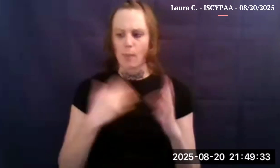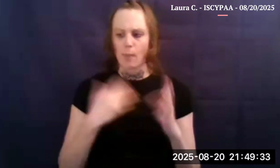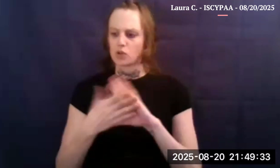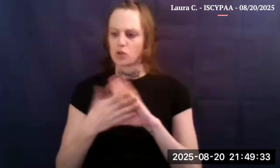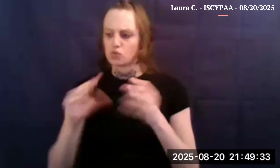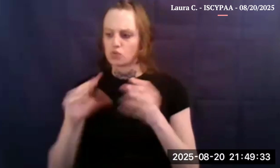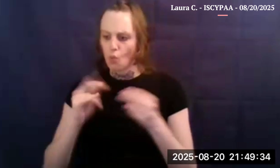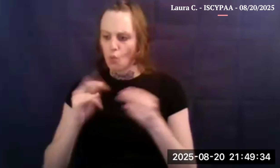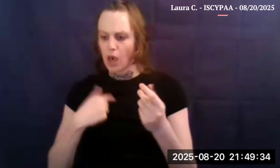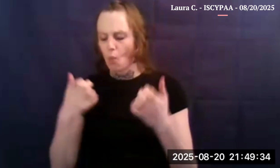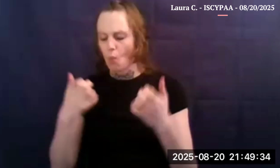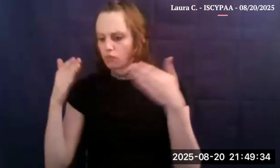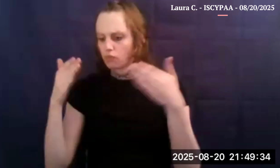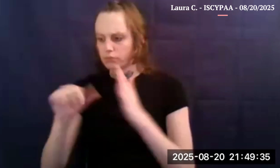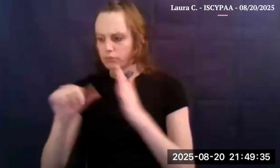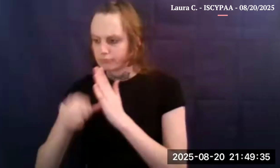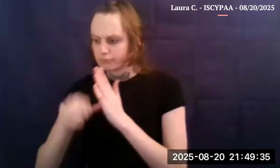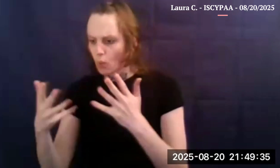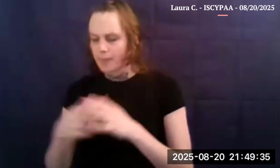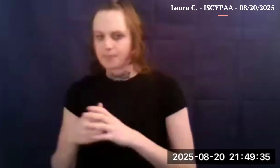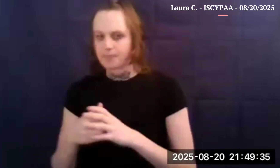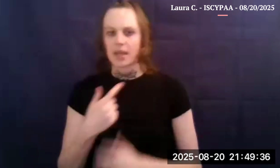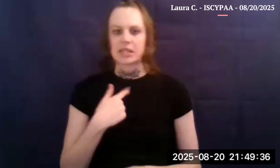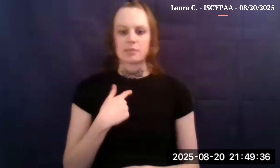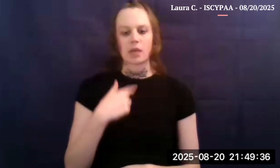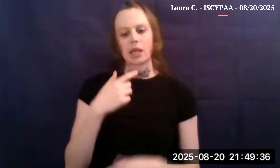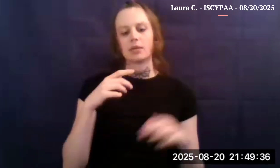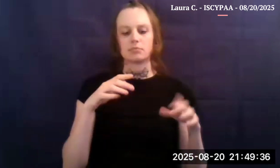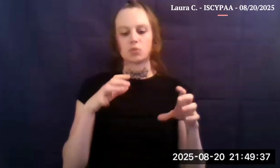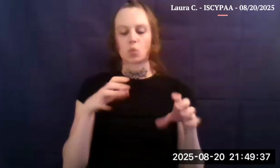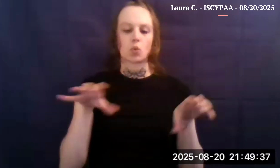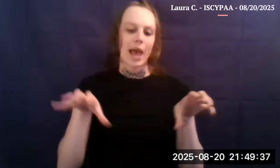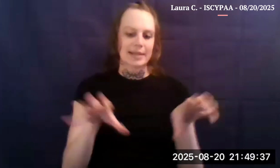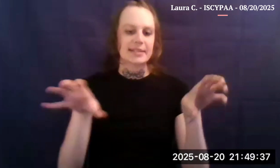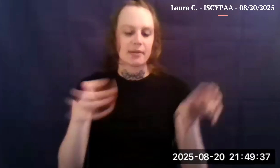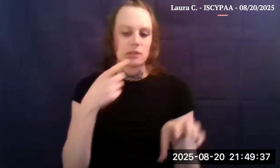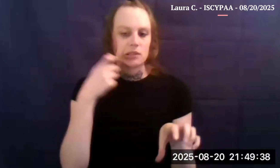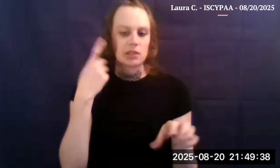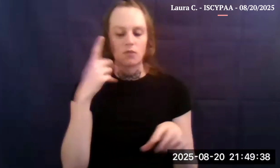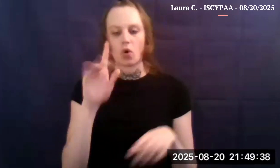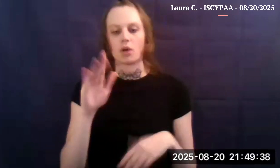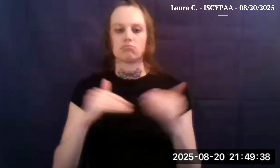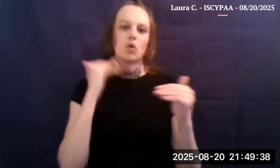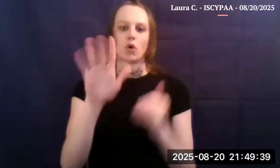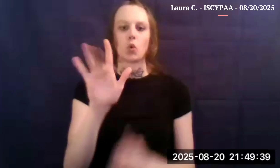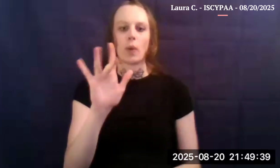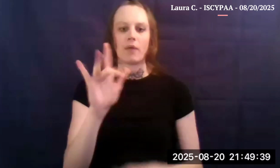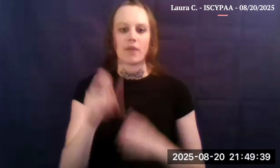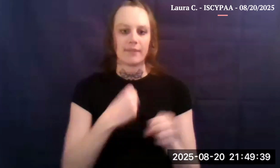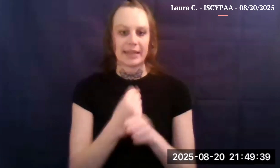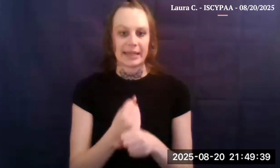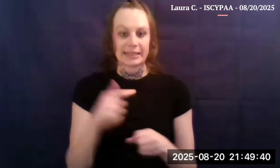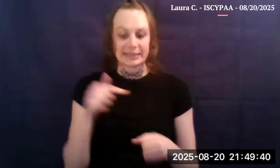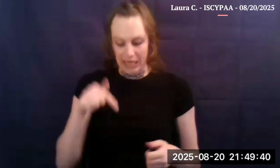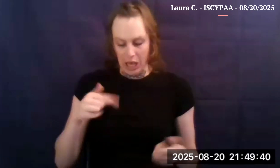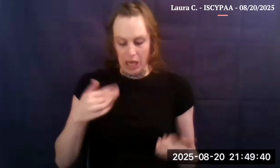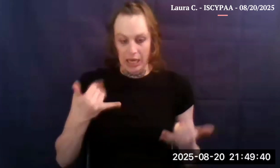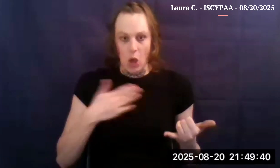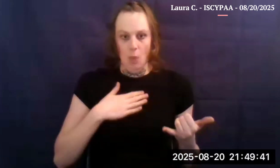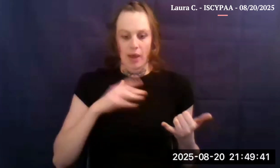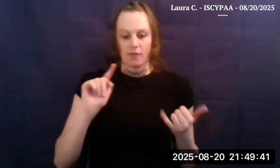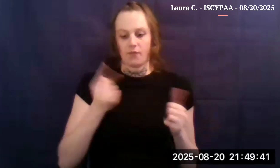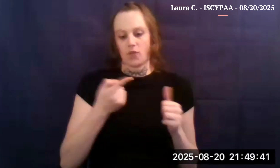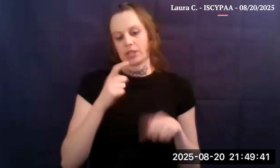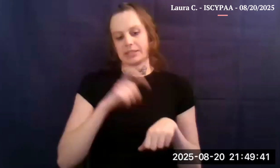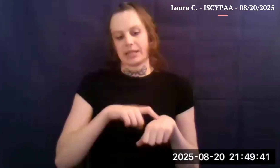going to share? Because I was in active addiction for over 20 years. This is my first time since I was 14 that I've managed to